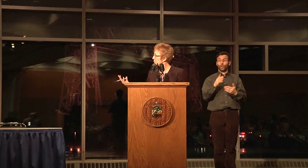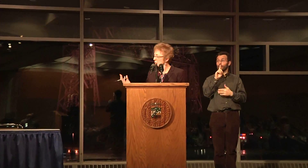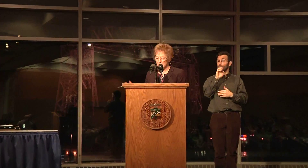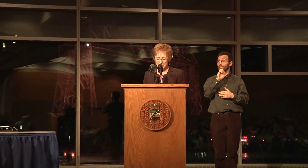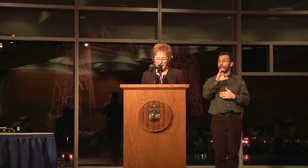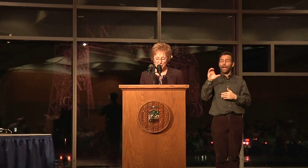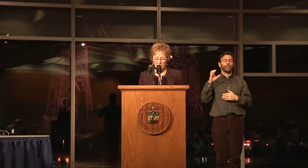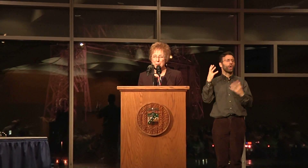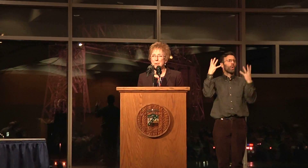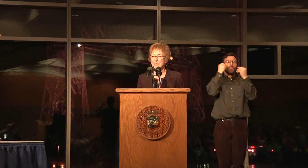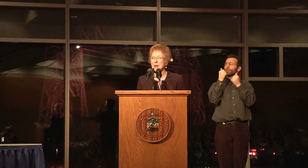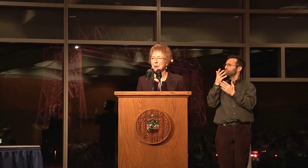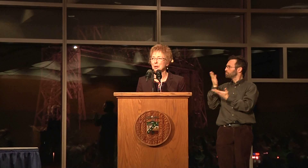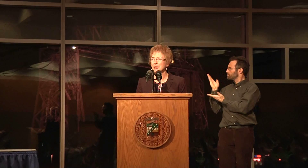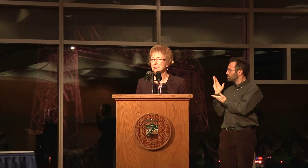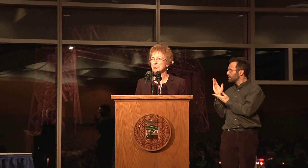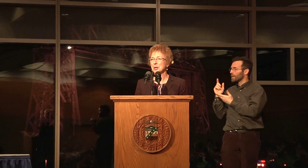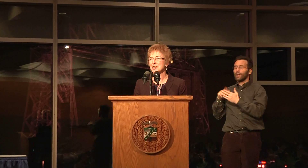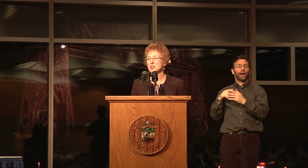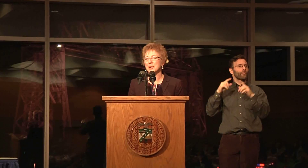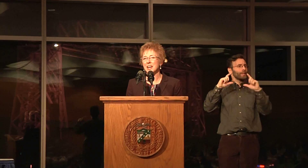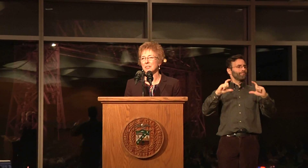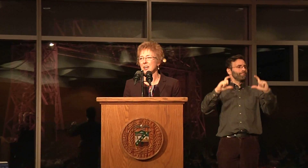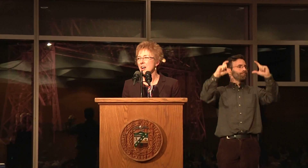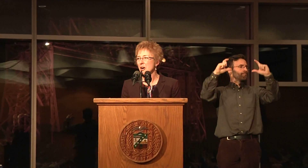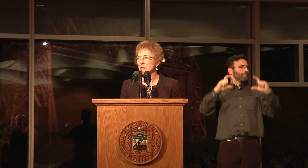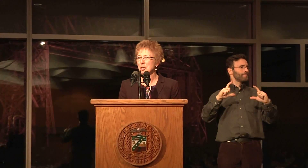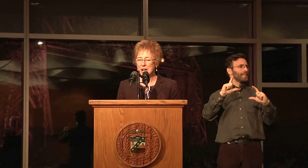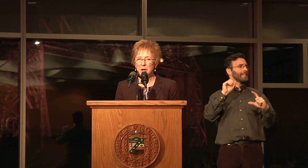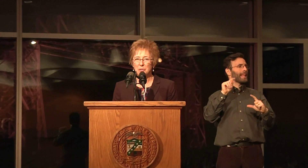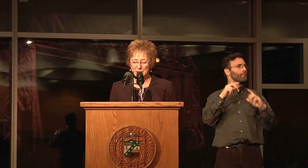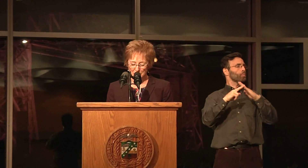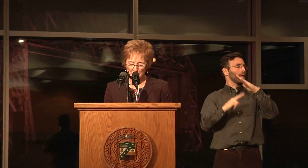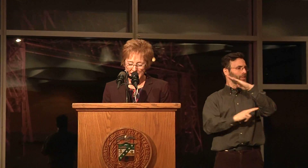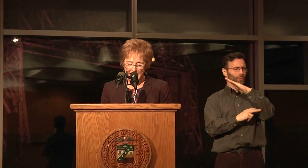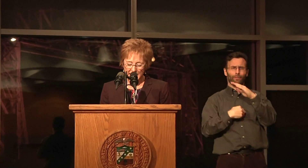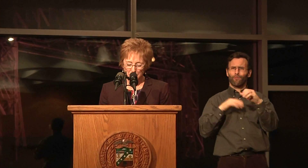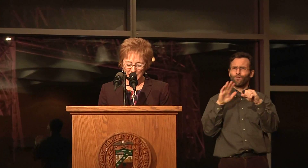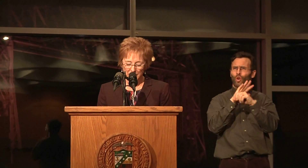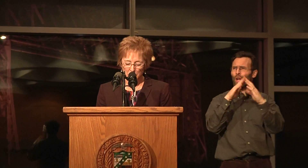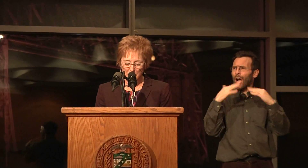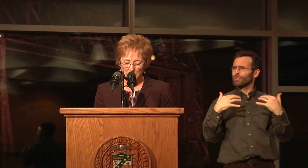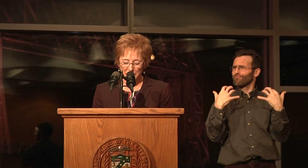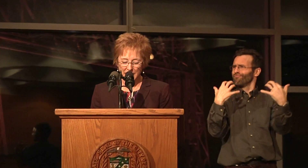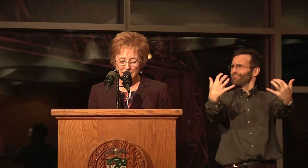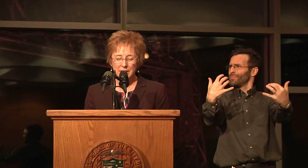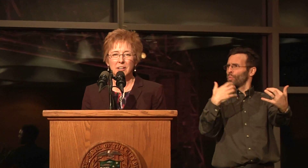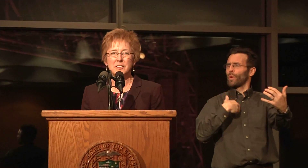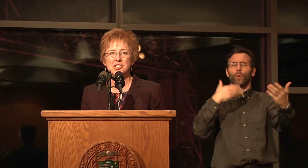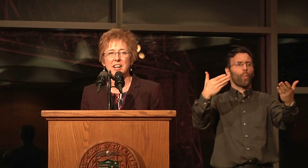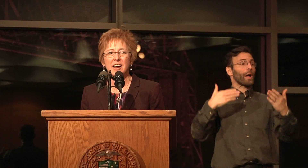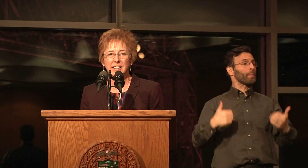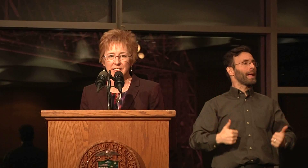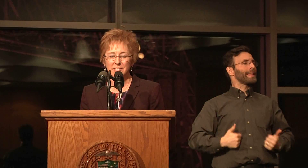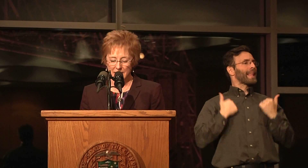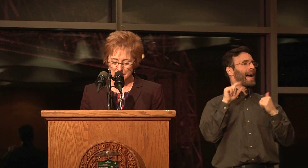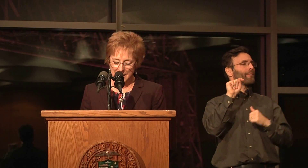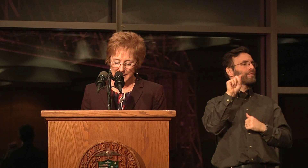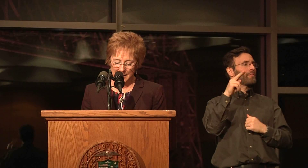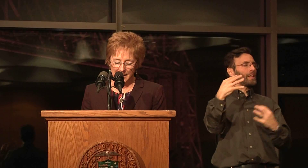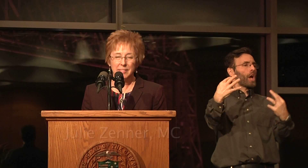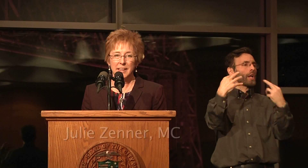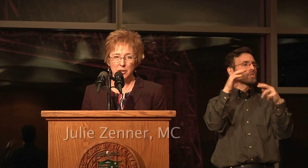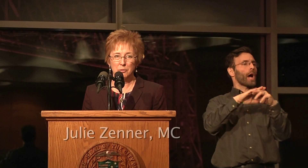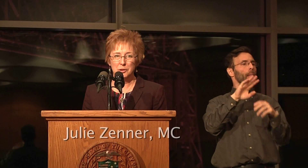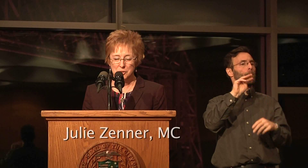a beautiful backdrop of the aerial lift bridge. We have a full house here, and we'd like to welcome a live television audience on